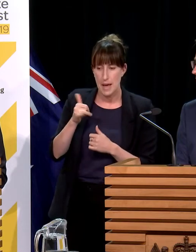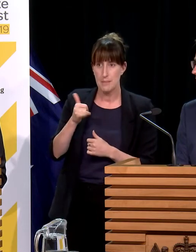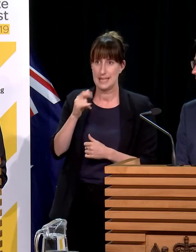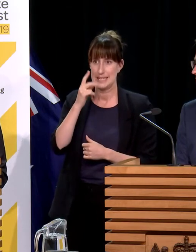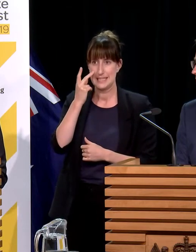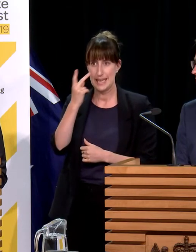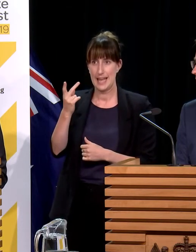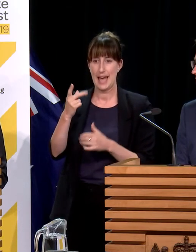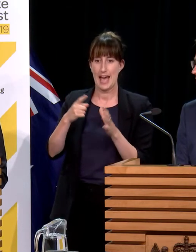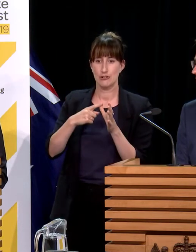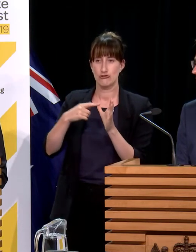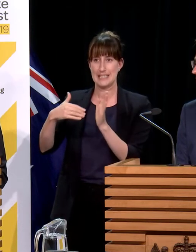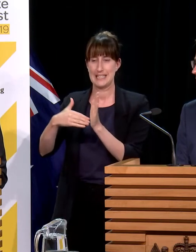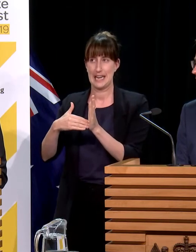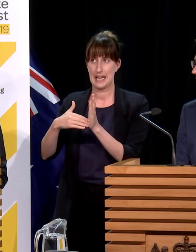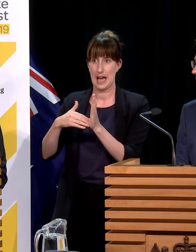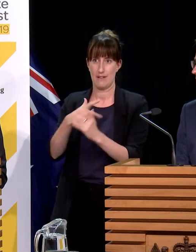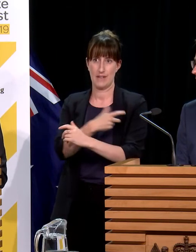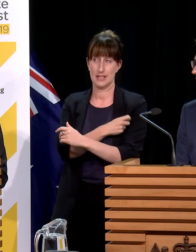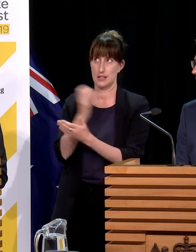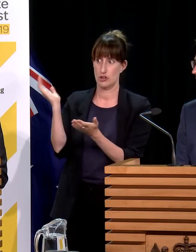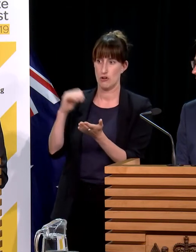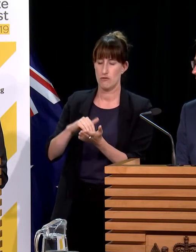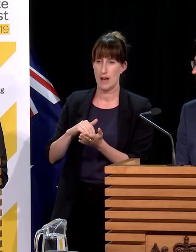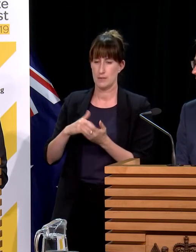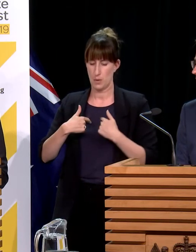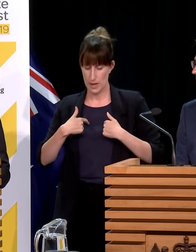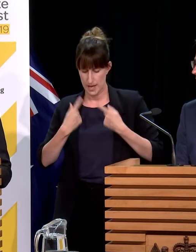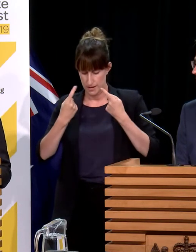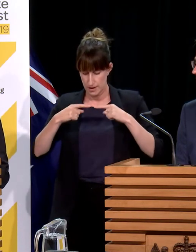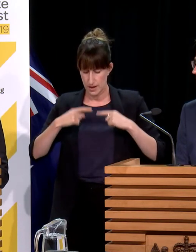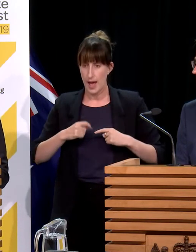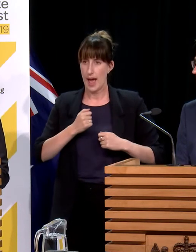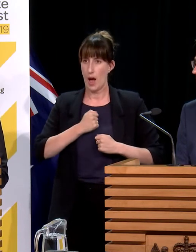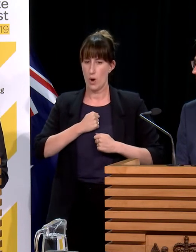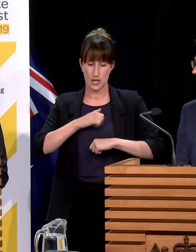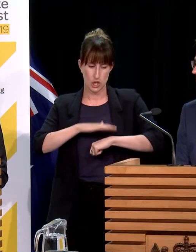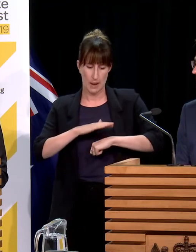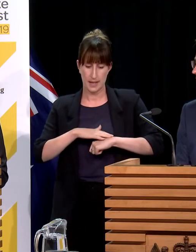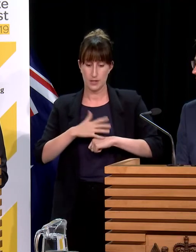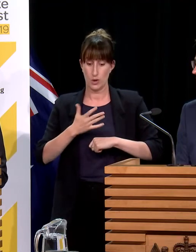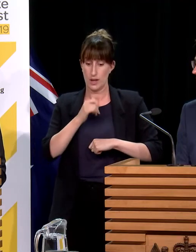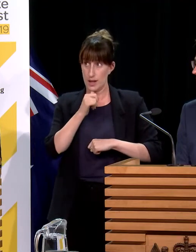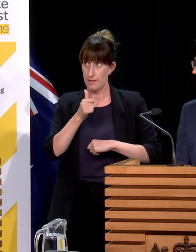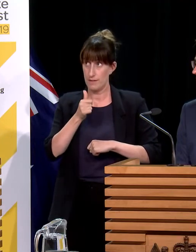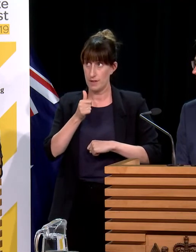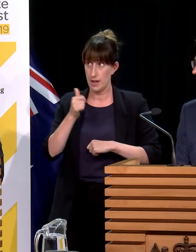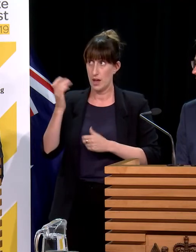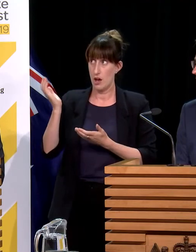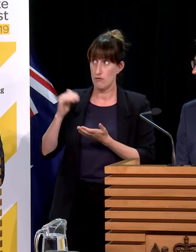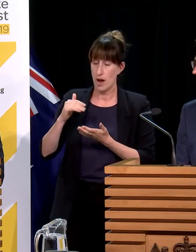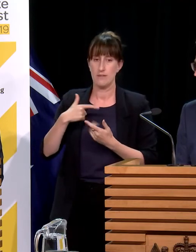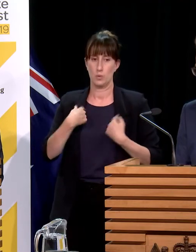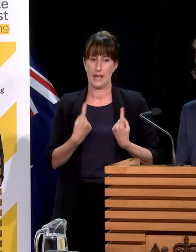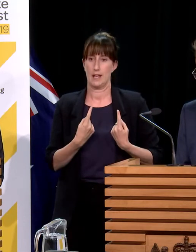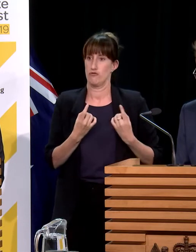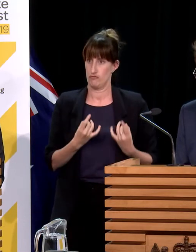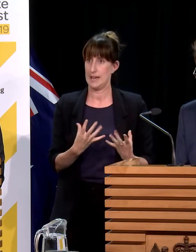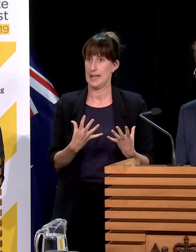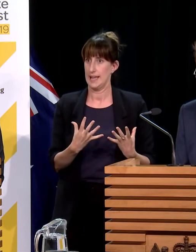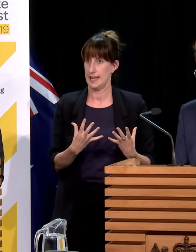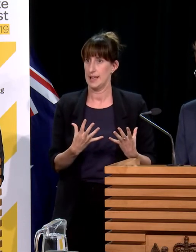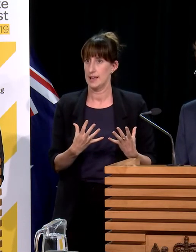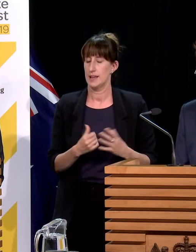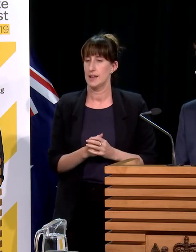New Zealand. And we're just working through our timetables to make sure that we can respond quickly to that. My understanding is that the